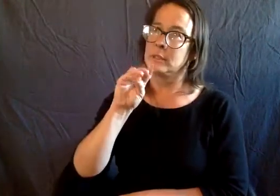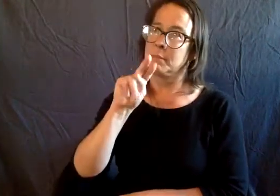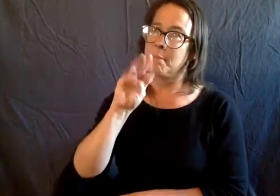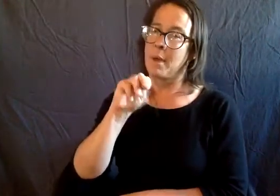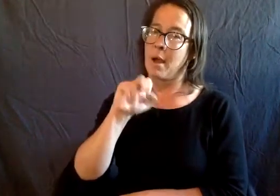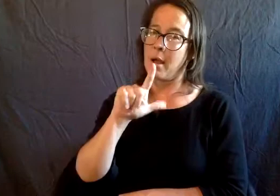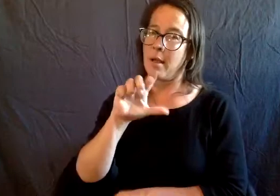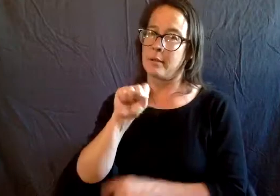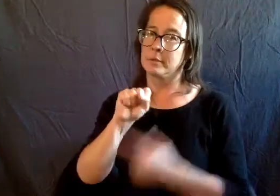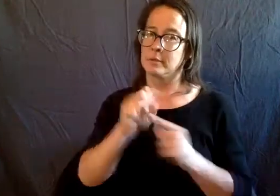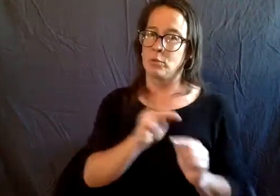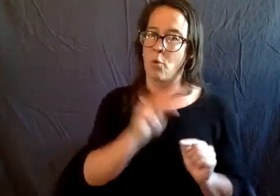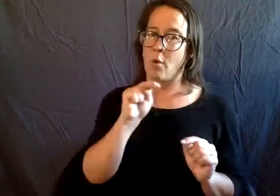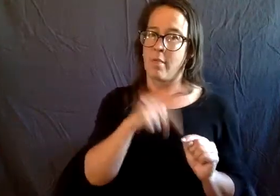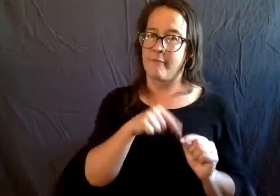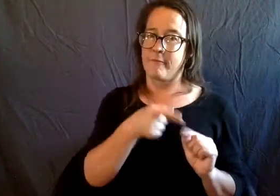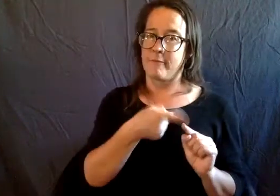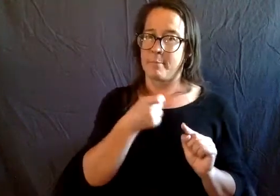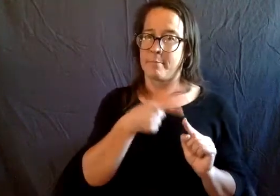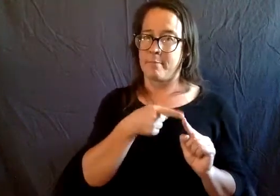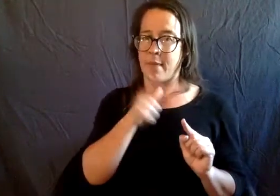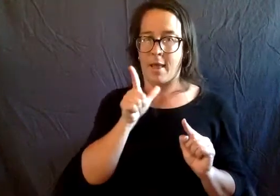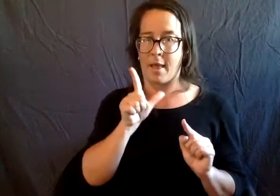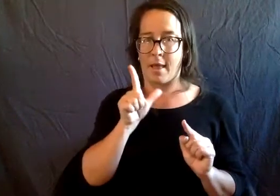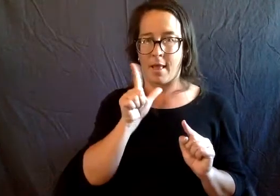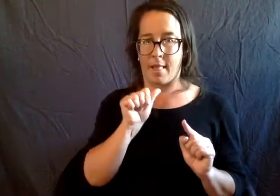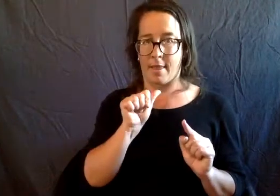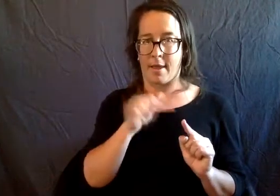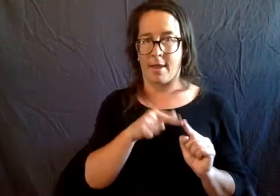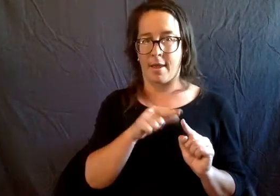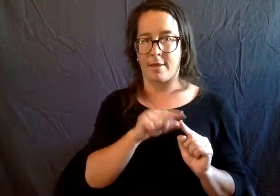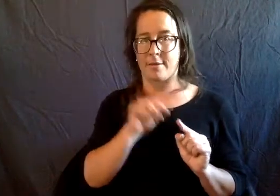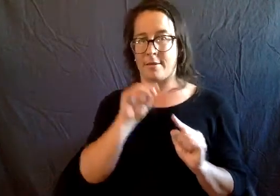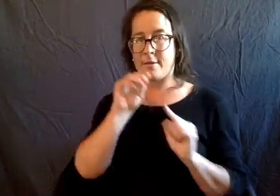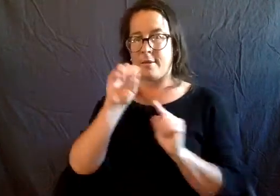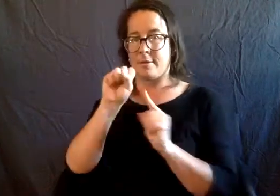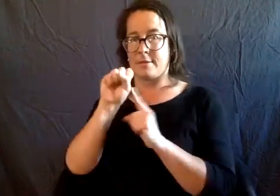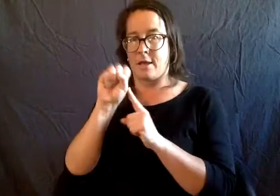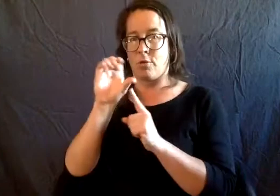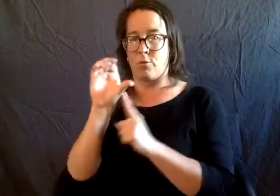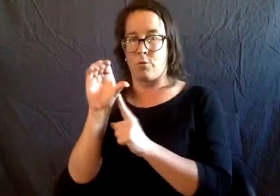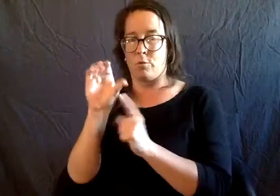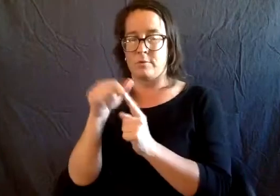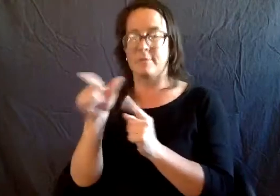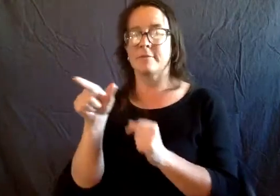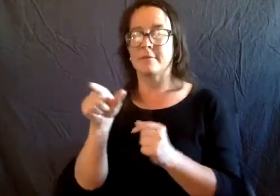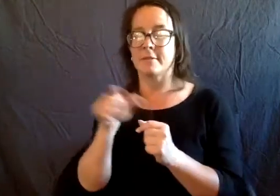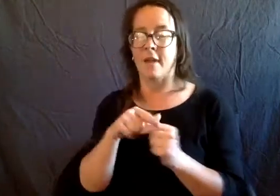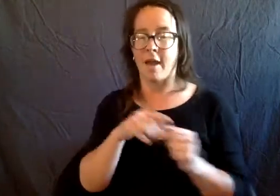quite San Francisco, a little bit below that. And I found a meeting there full of